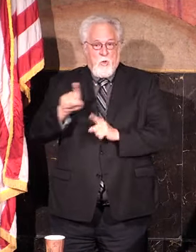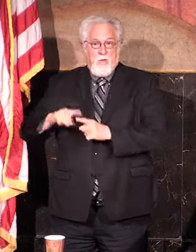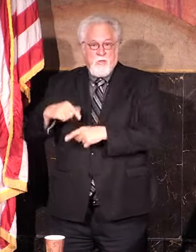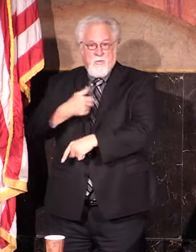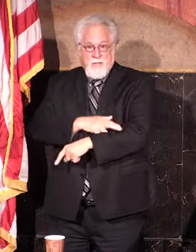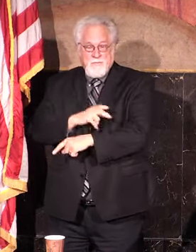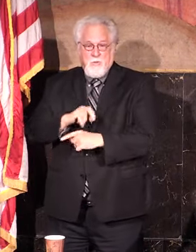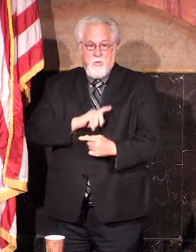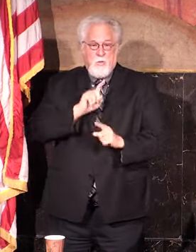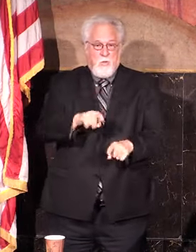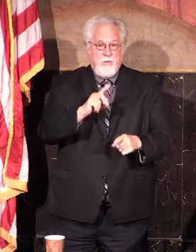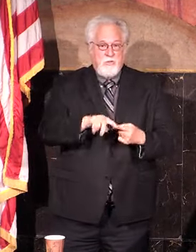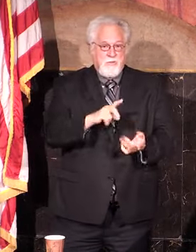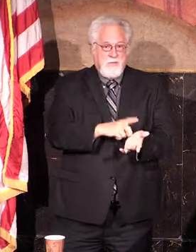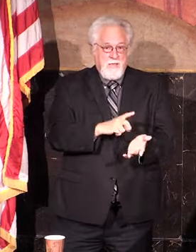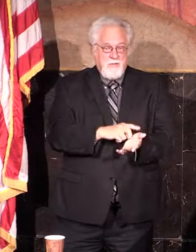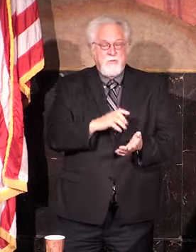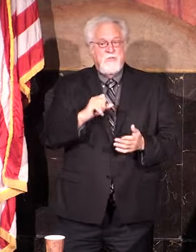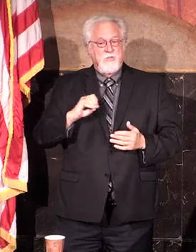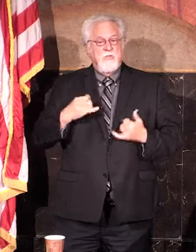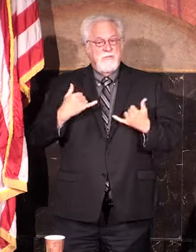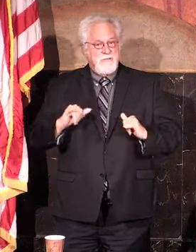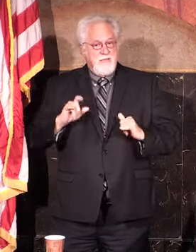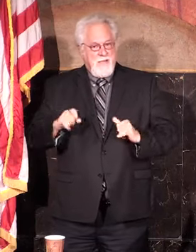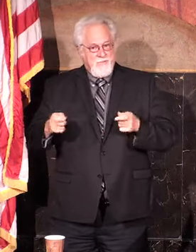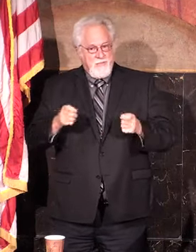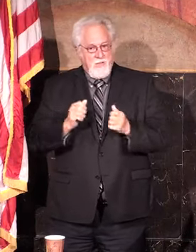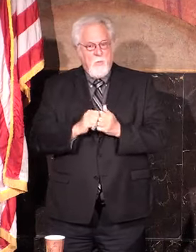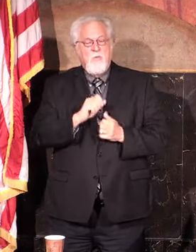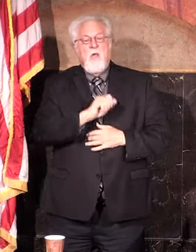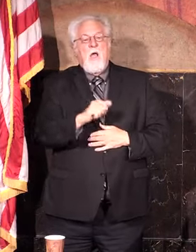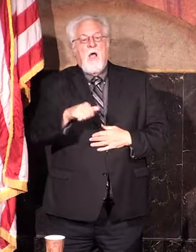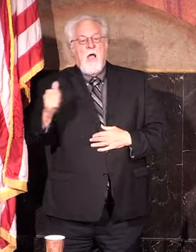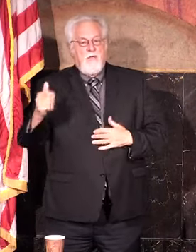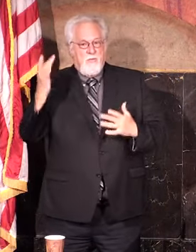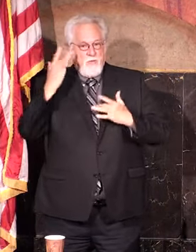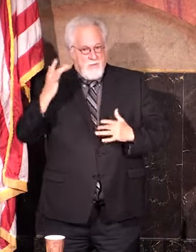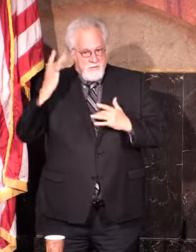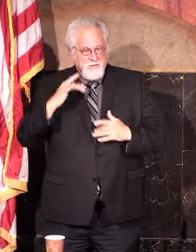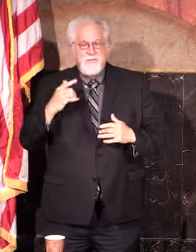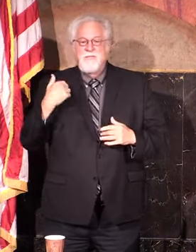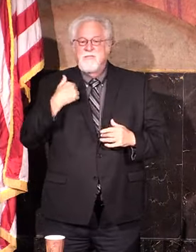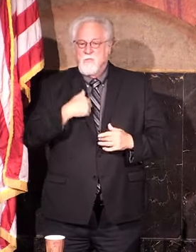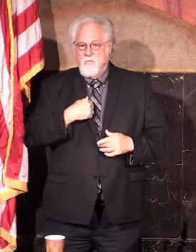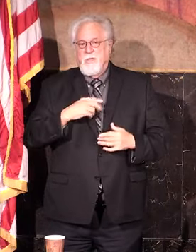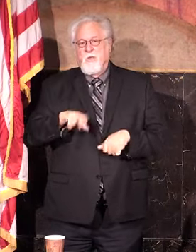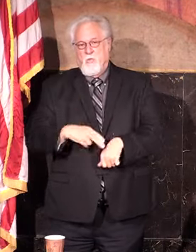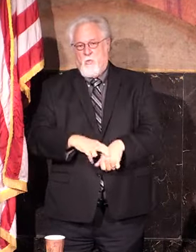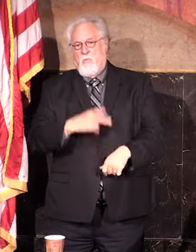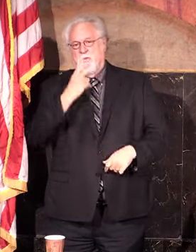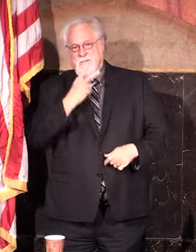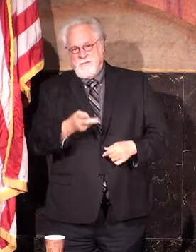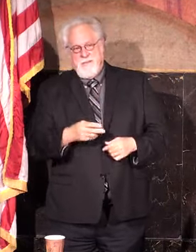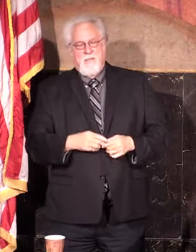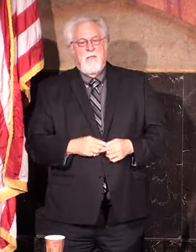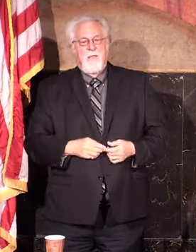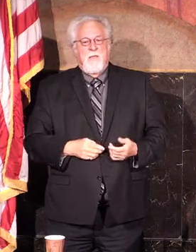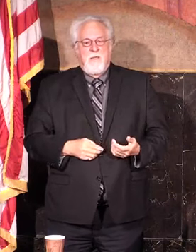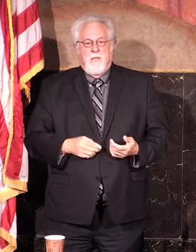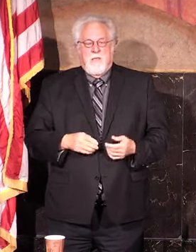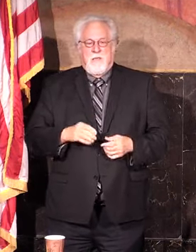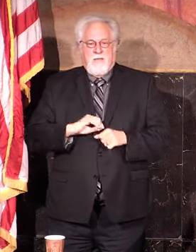their doctors. And so we still have to deal with the other illnesses that we usually see, in